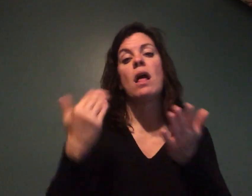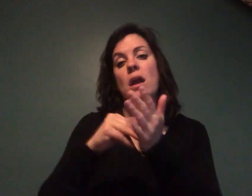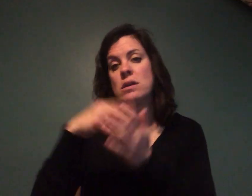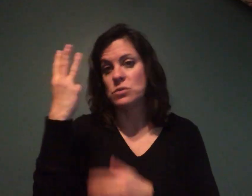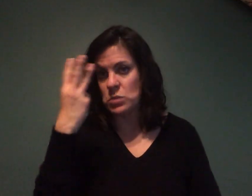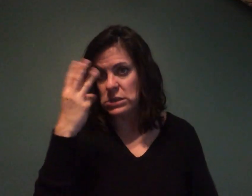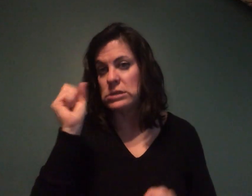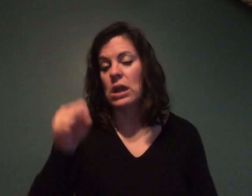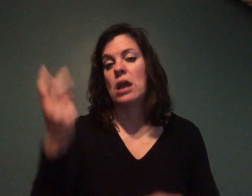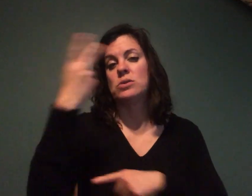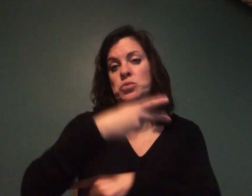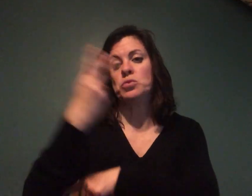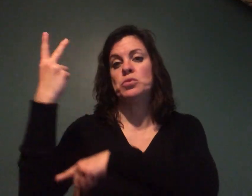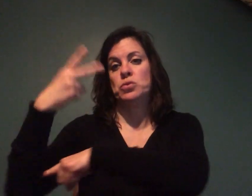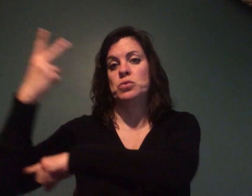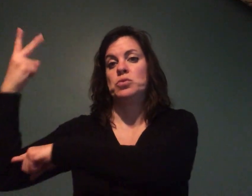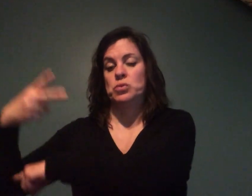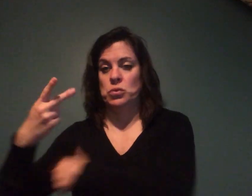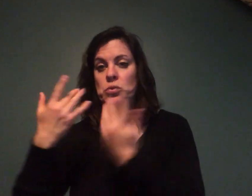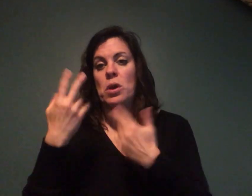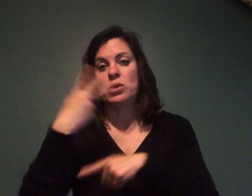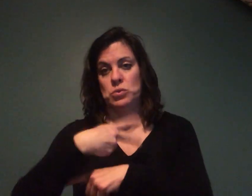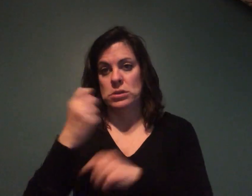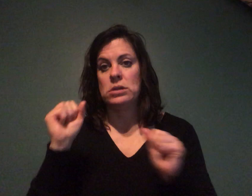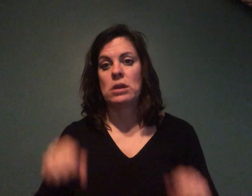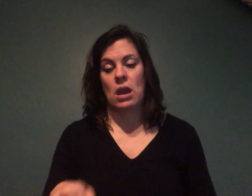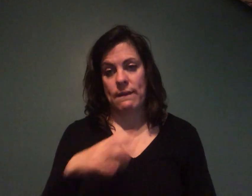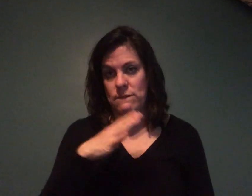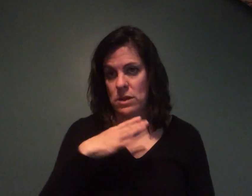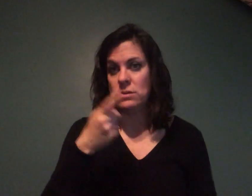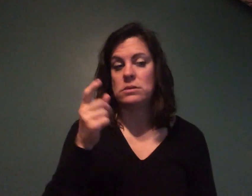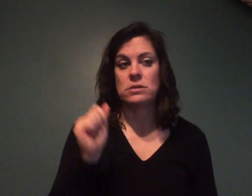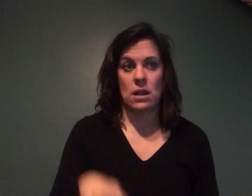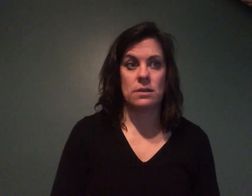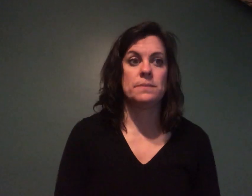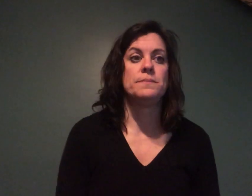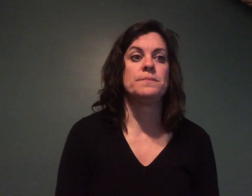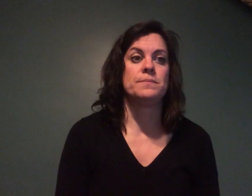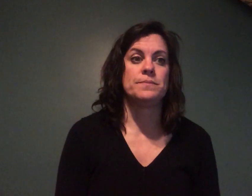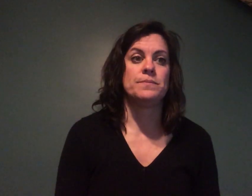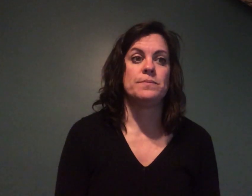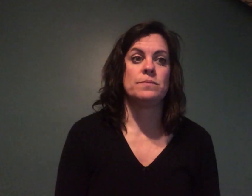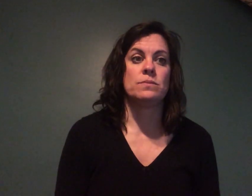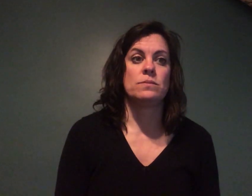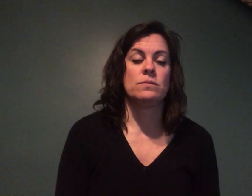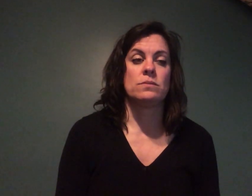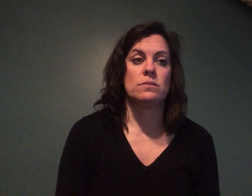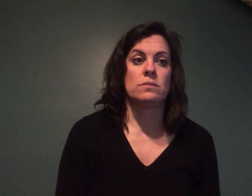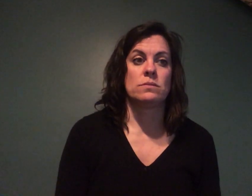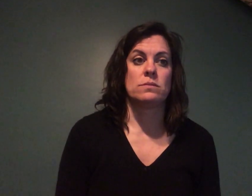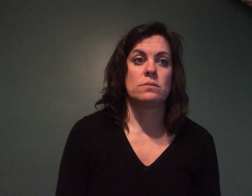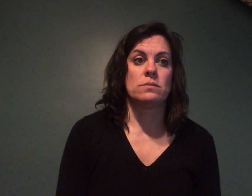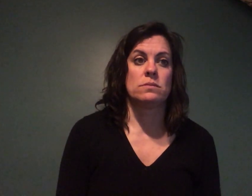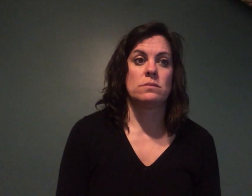A lockout. No? tagout. Okay. What about it? What about lockout, tagout, No. Megan? Nah.